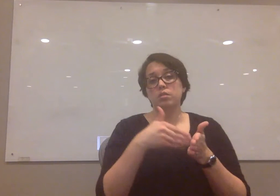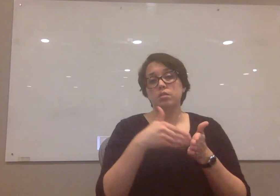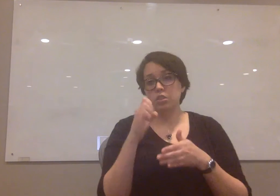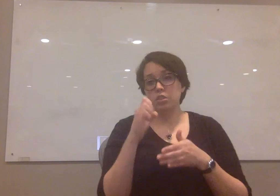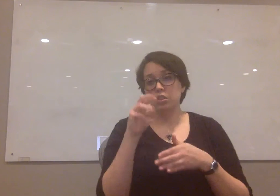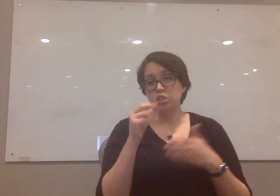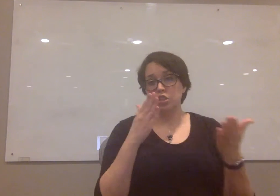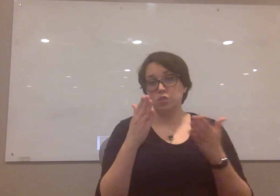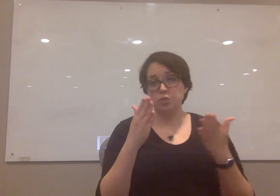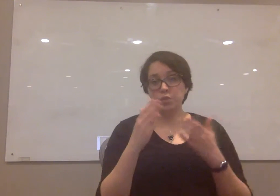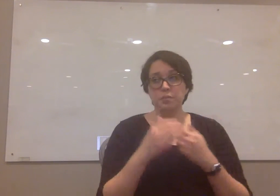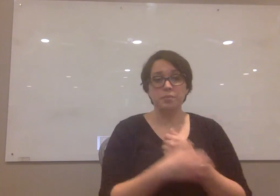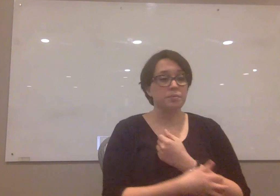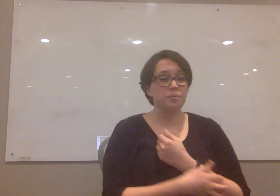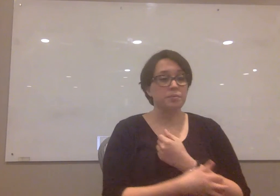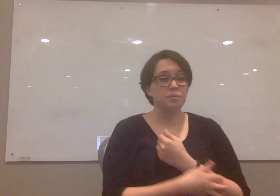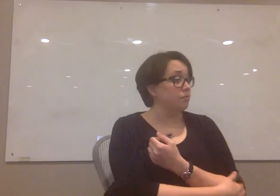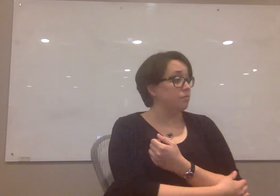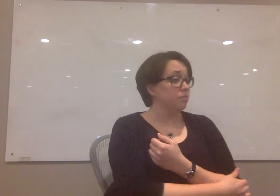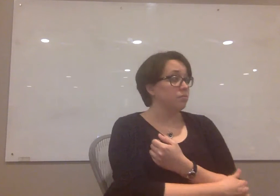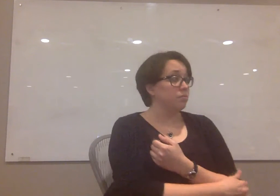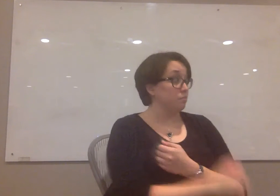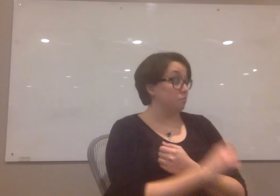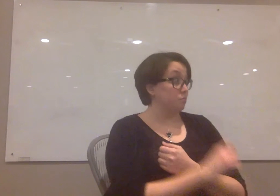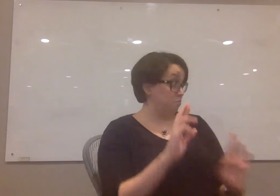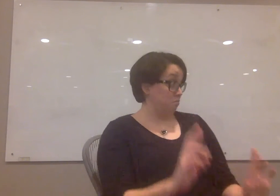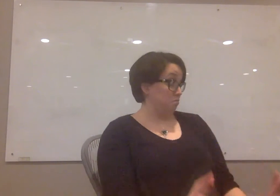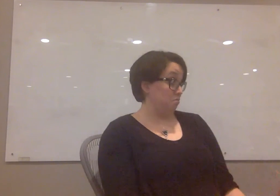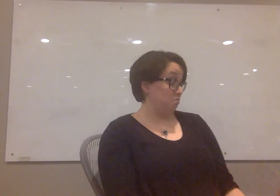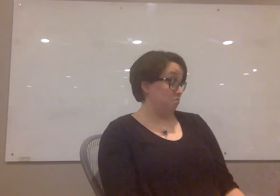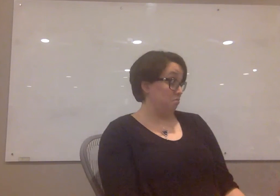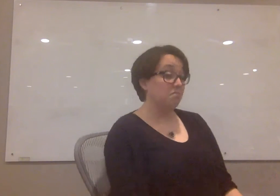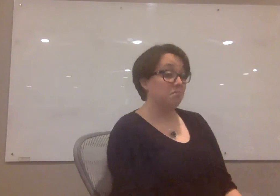pretty cool how portable code is. Yeah. It's just